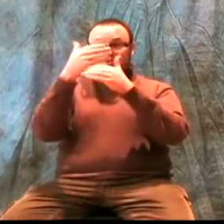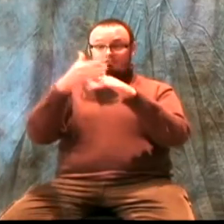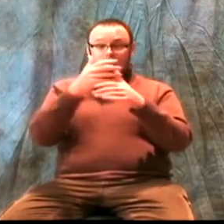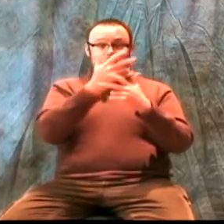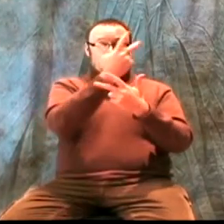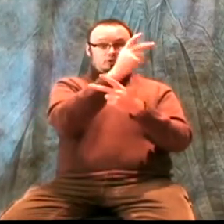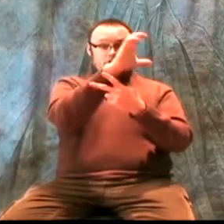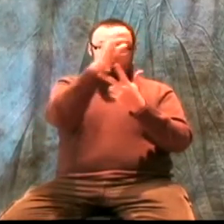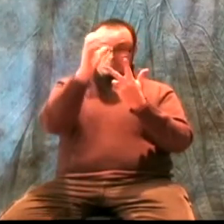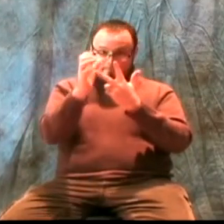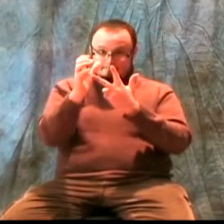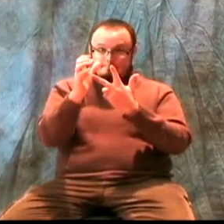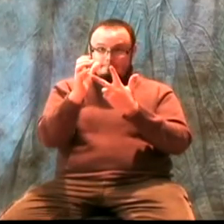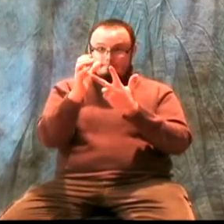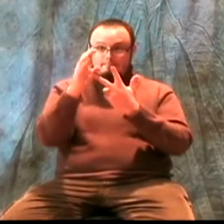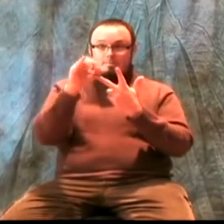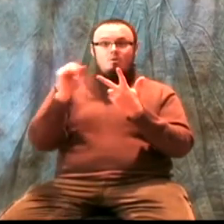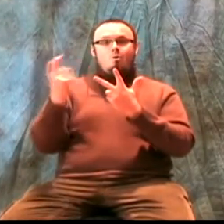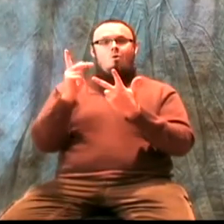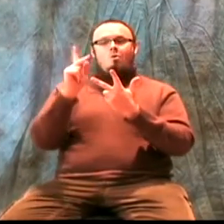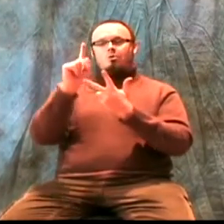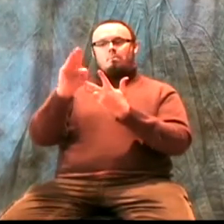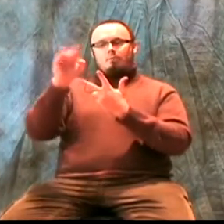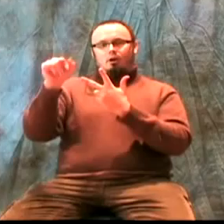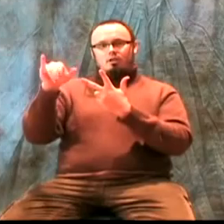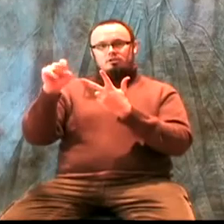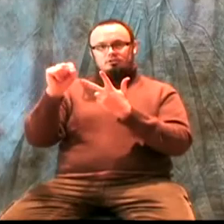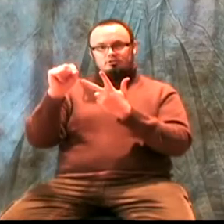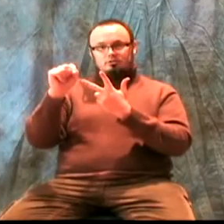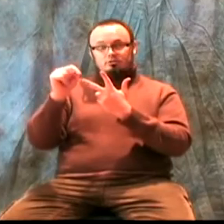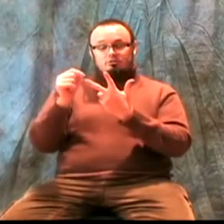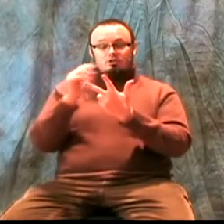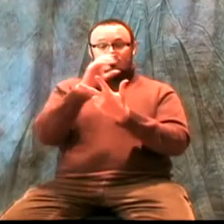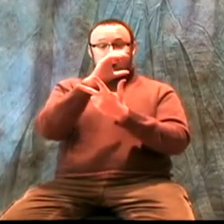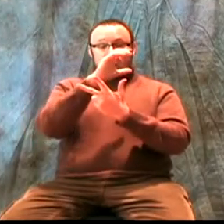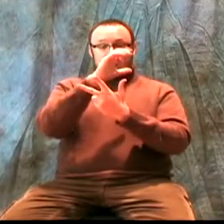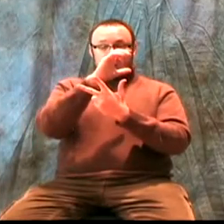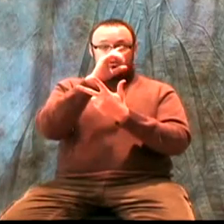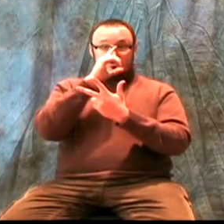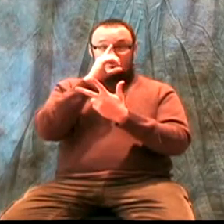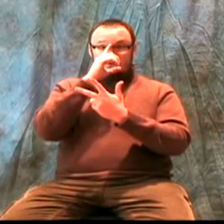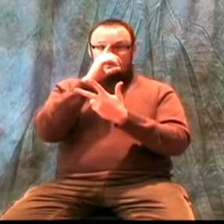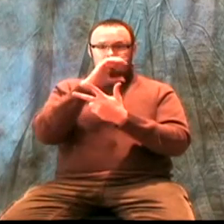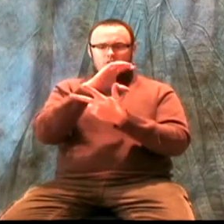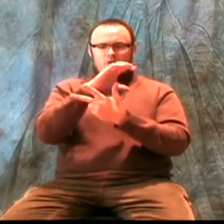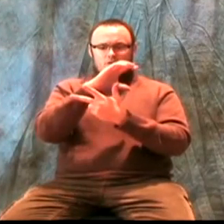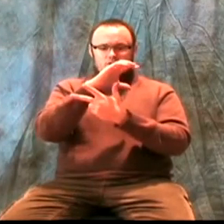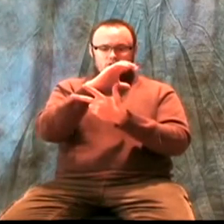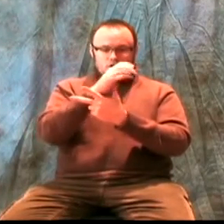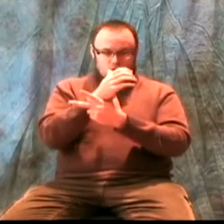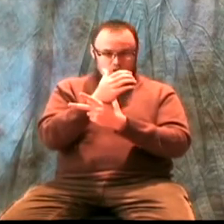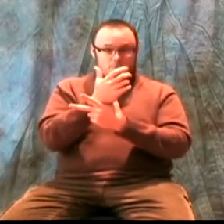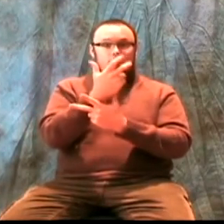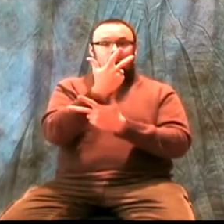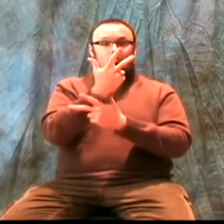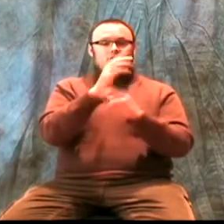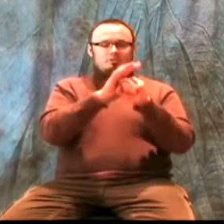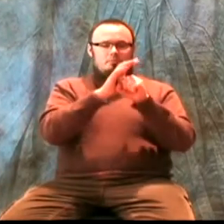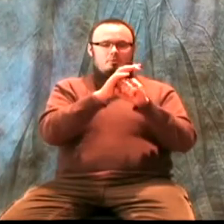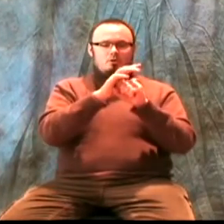groups by the Kabbalist. A group of 3 that are symbolic of the primordial elements